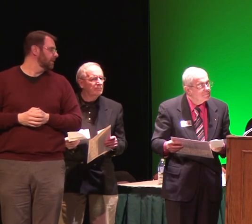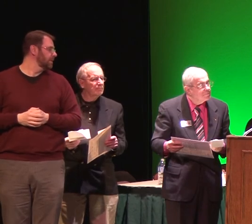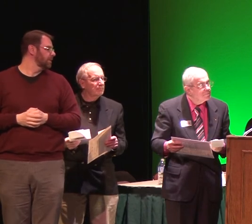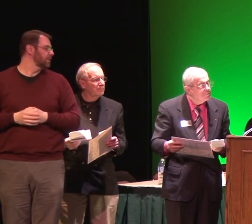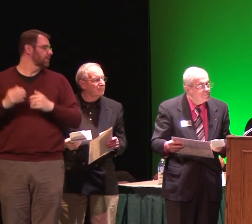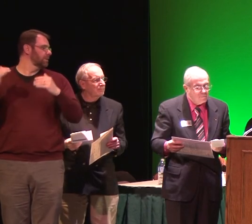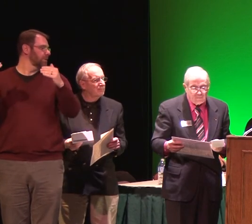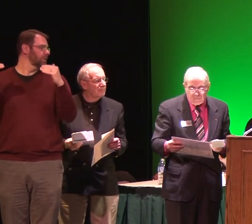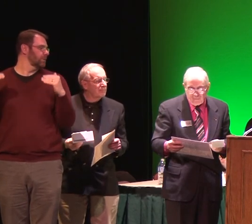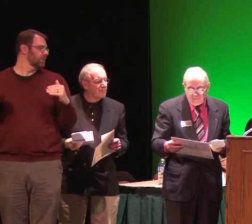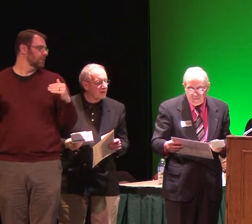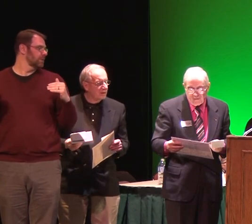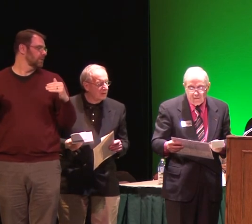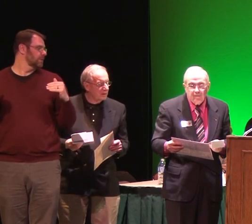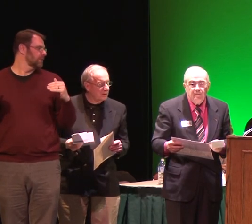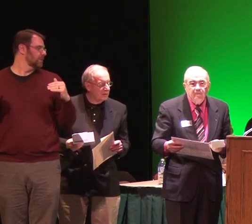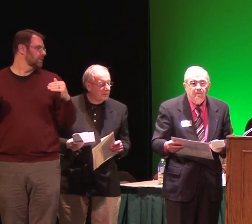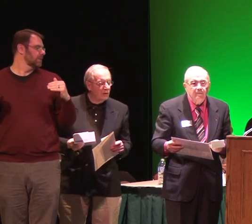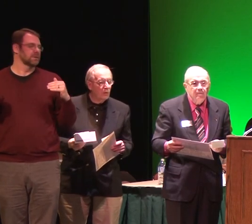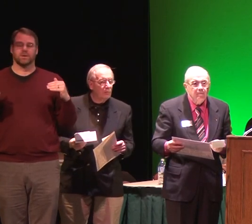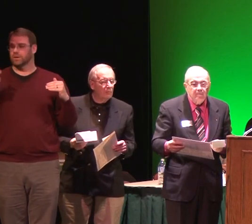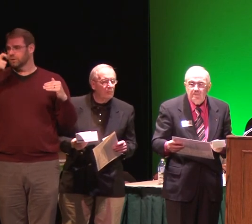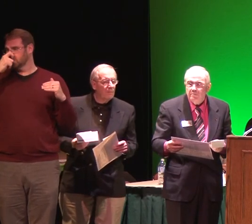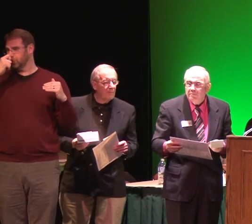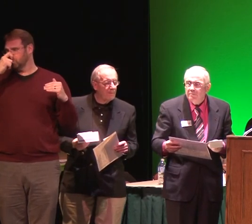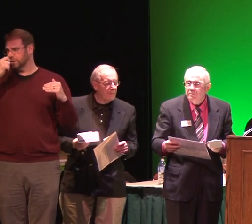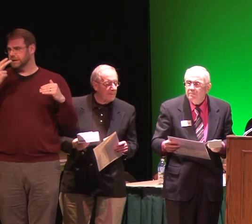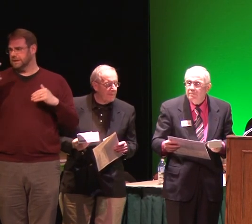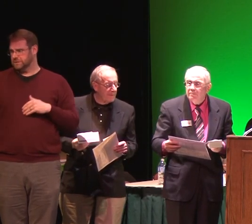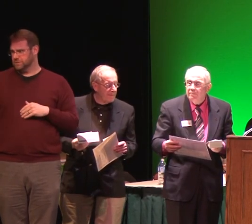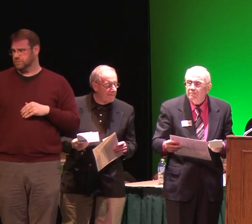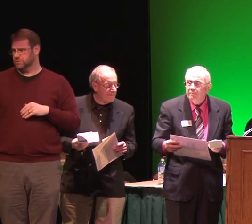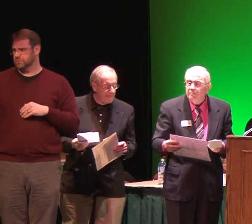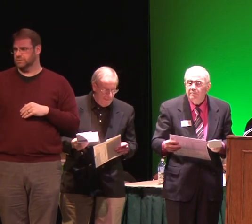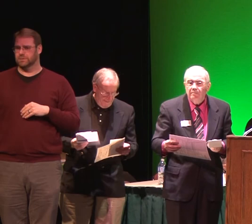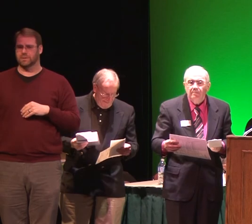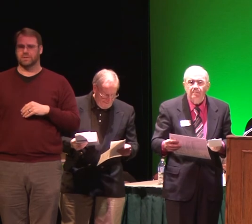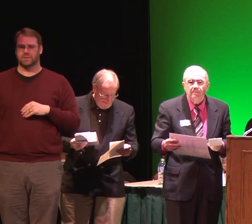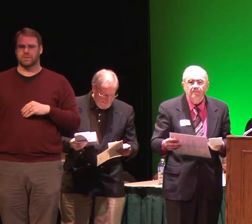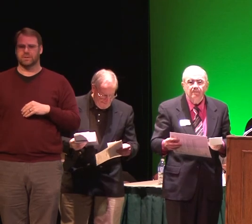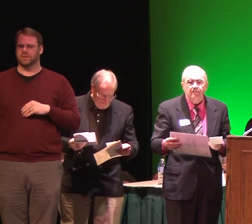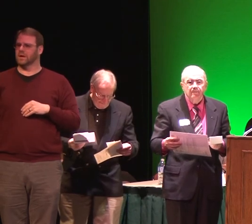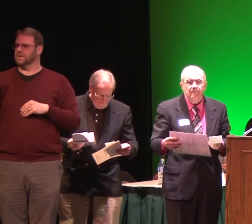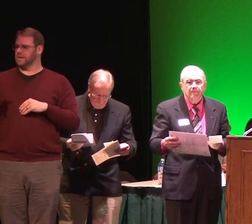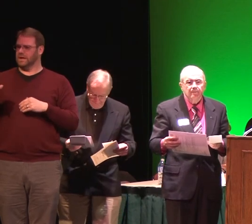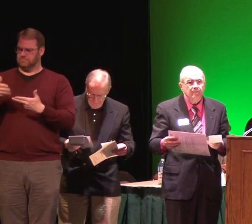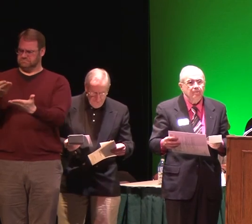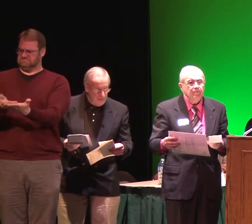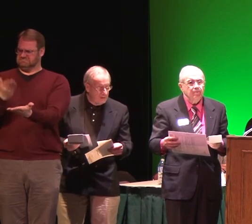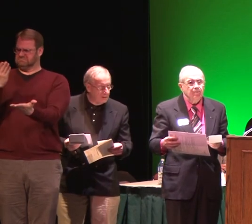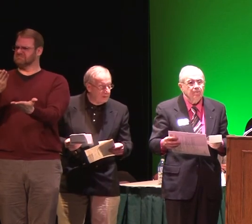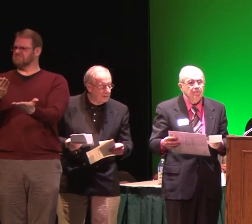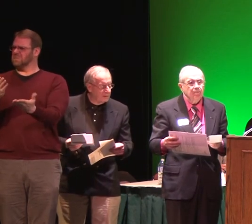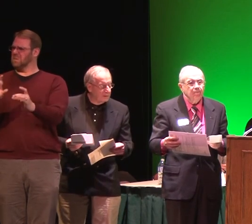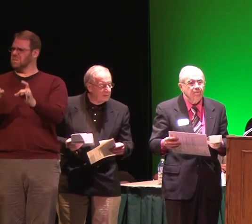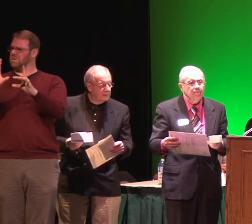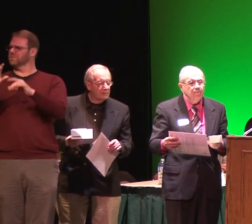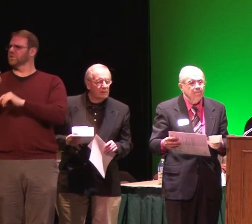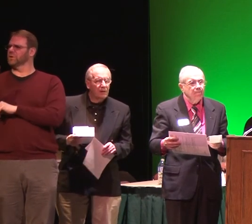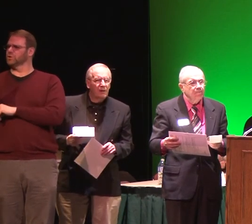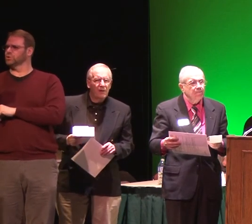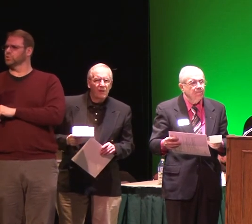Our next first place winner is from Taunton High School, The Evident Eutrophic Threat, Noah R.